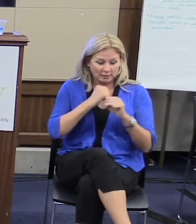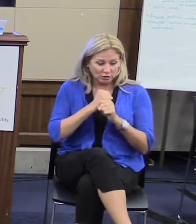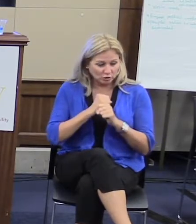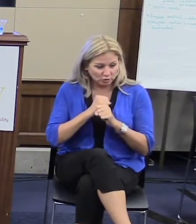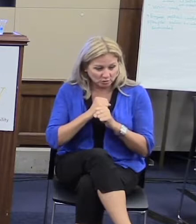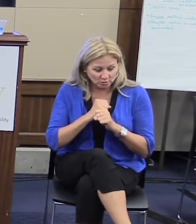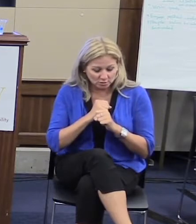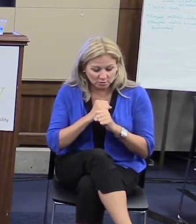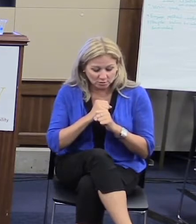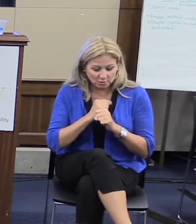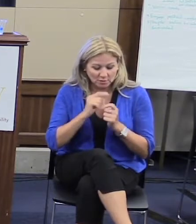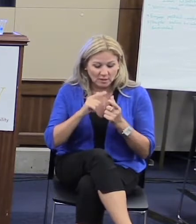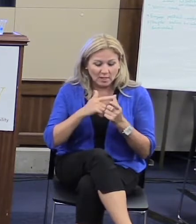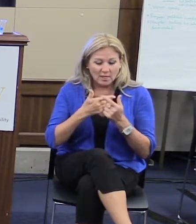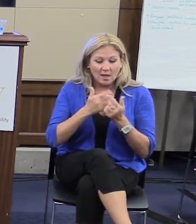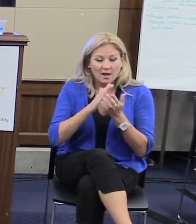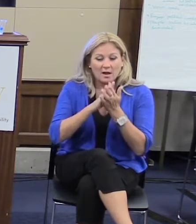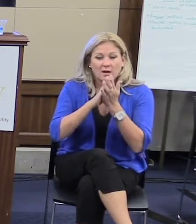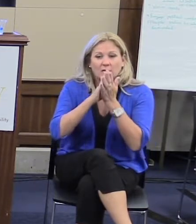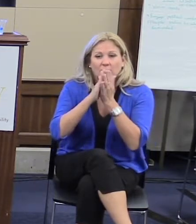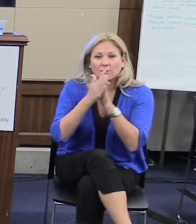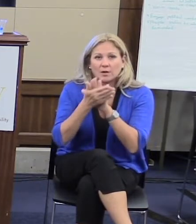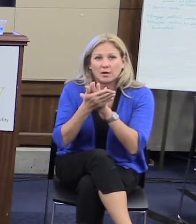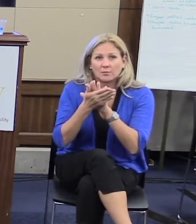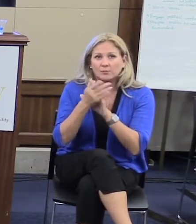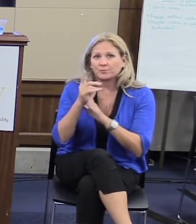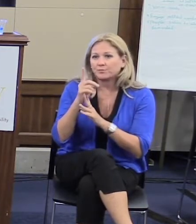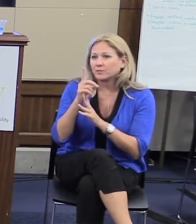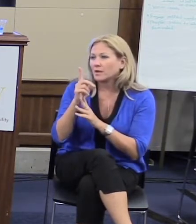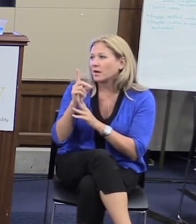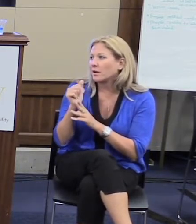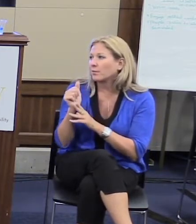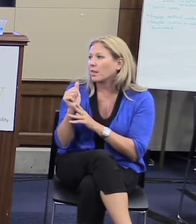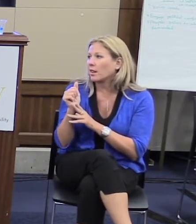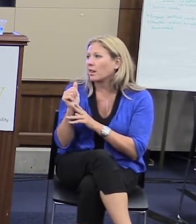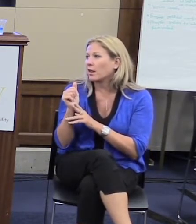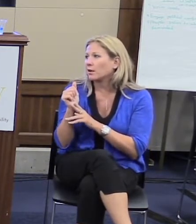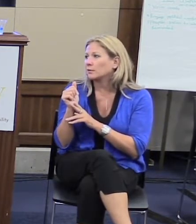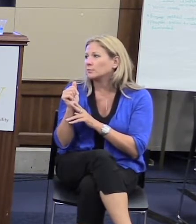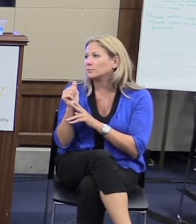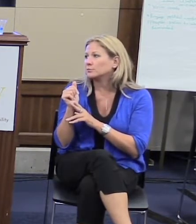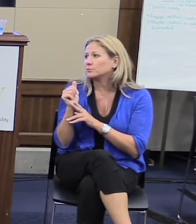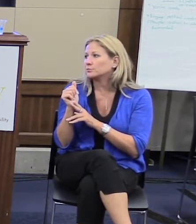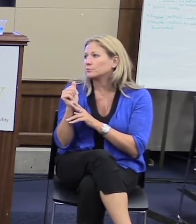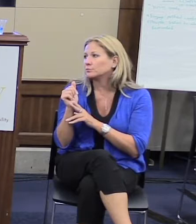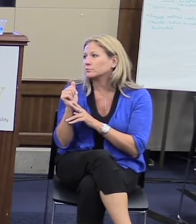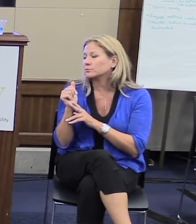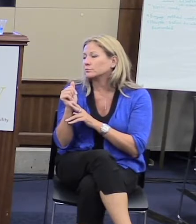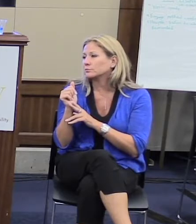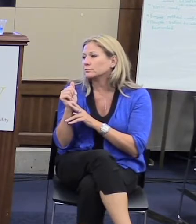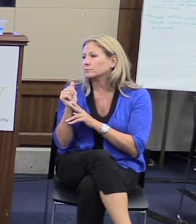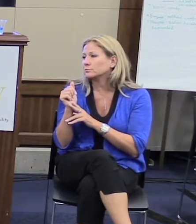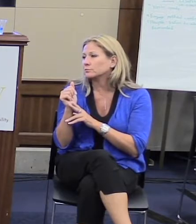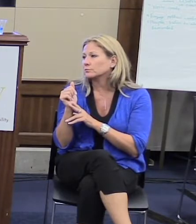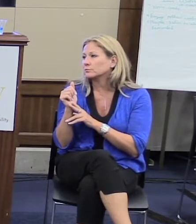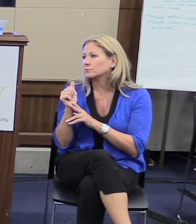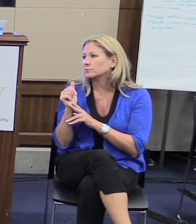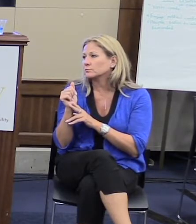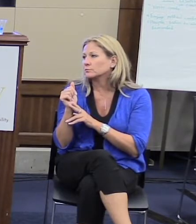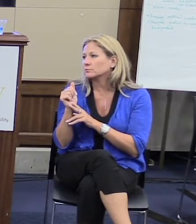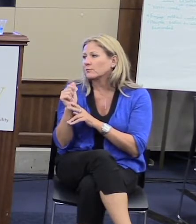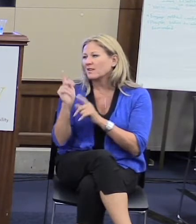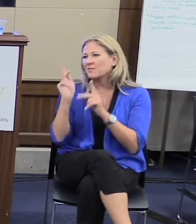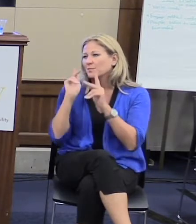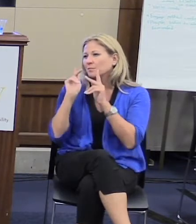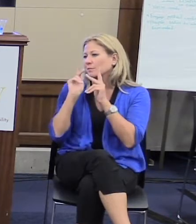example, and then you become disabled. They are basing your qualification,